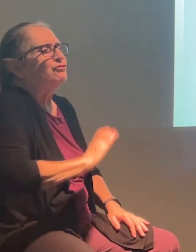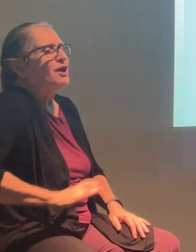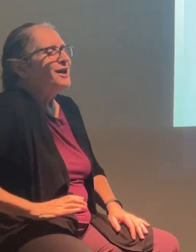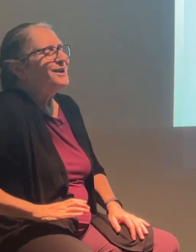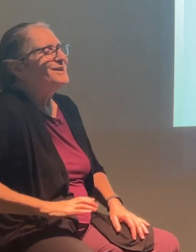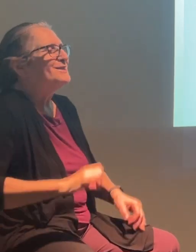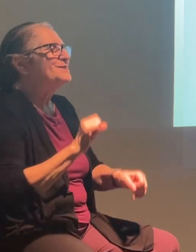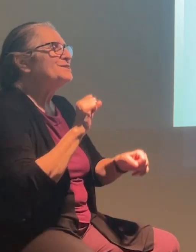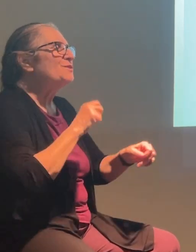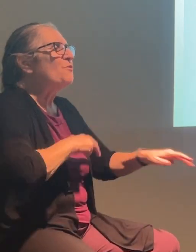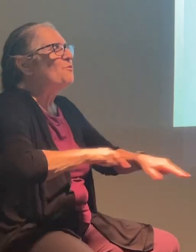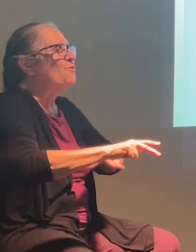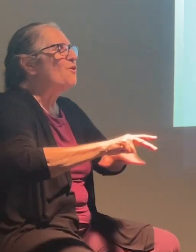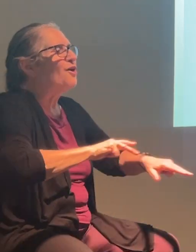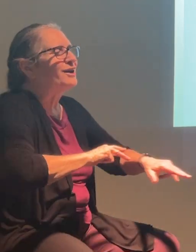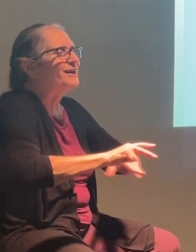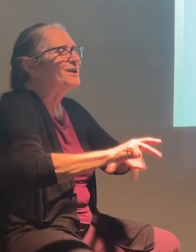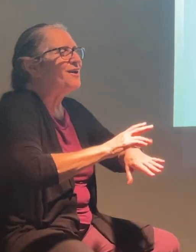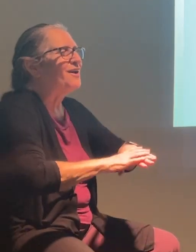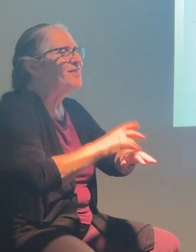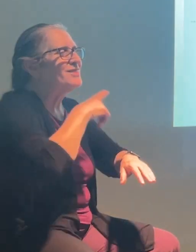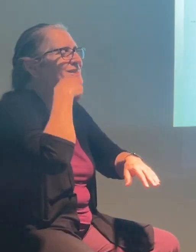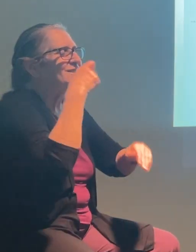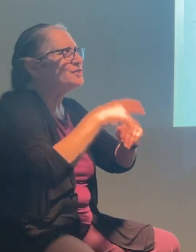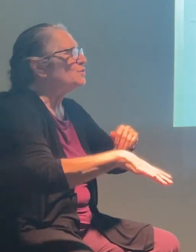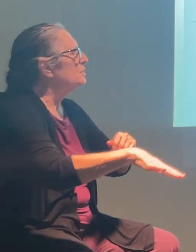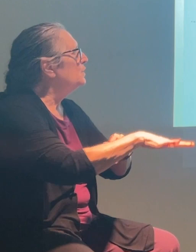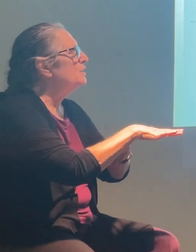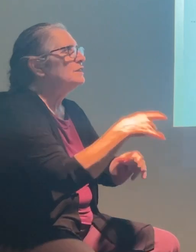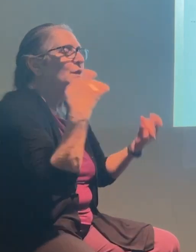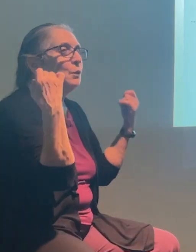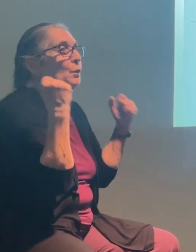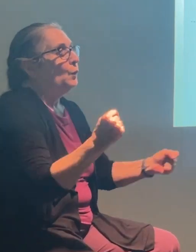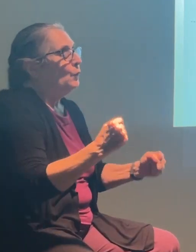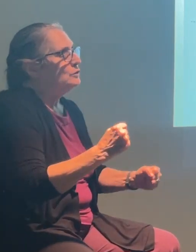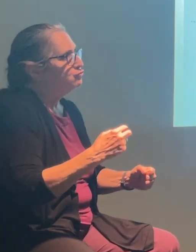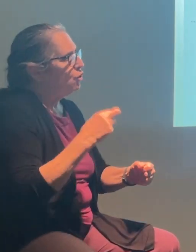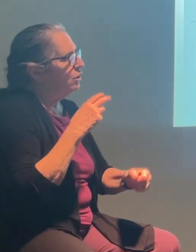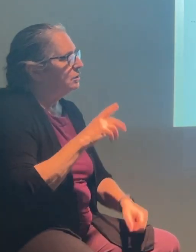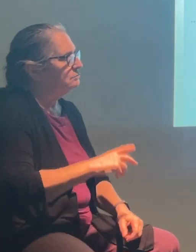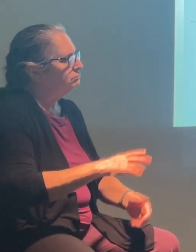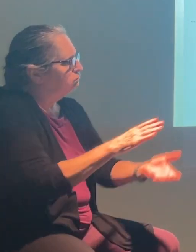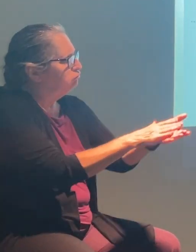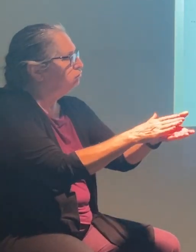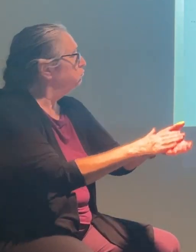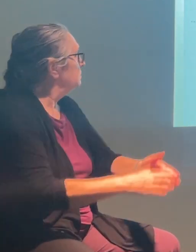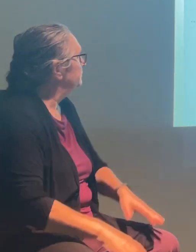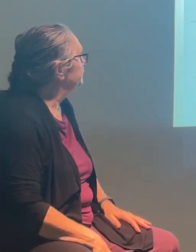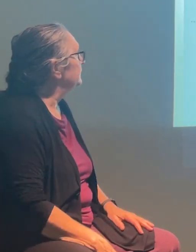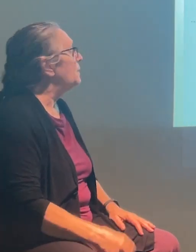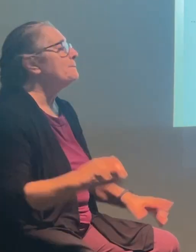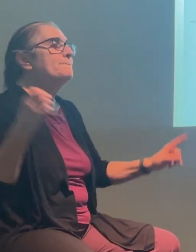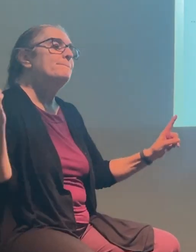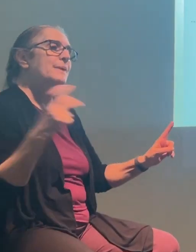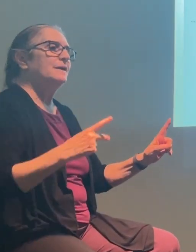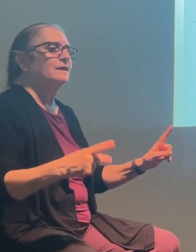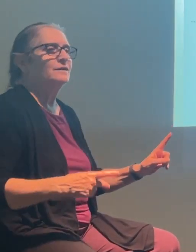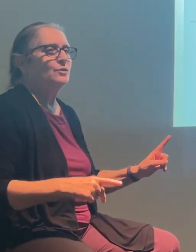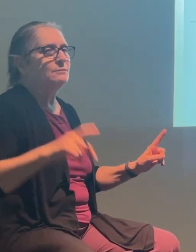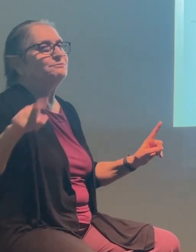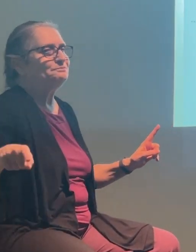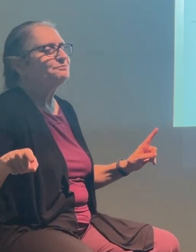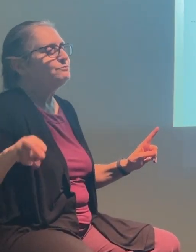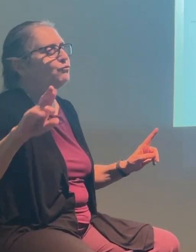very soft compliment. It's very, very heartfelt. So now we're going to go back to Stieglitz, because Stieglitz is the